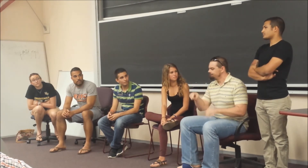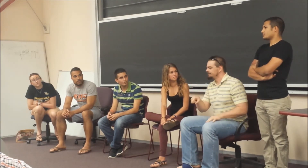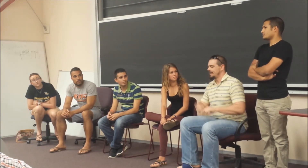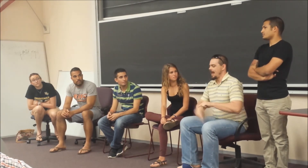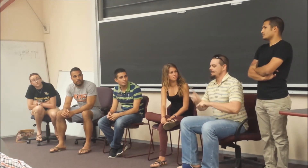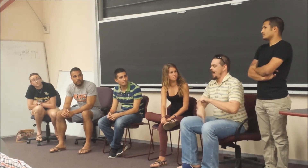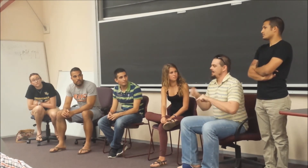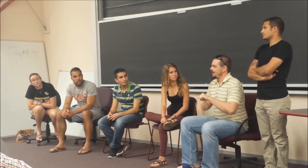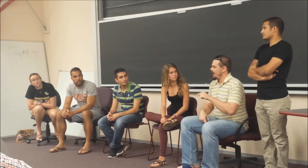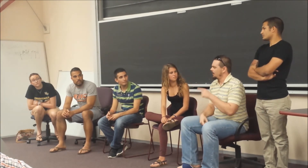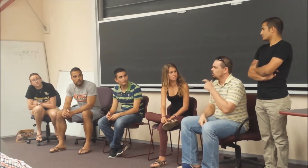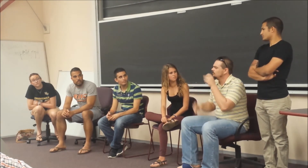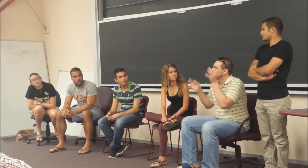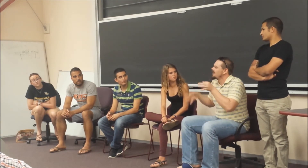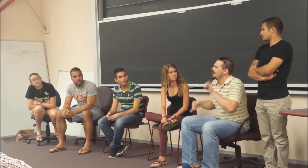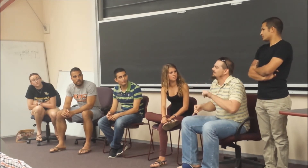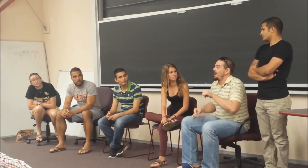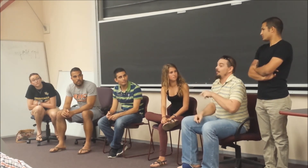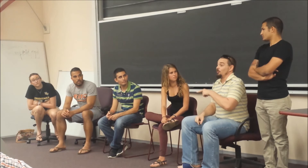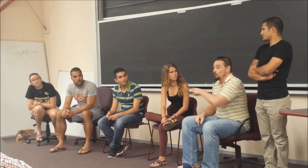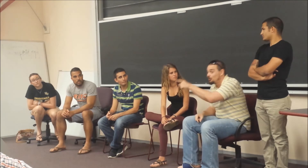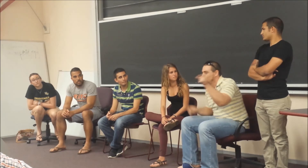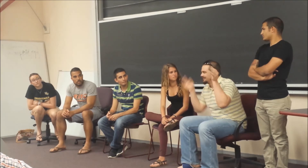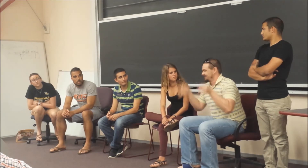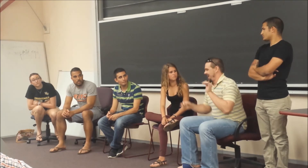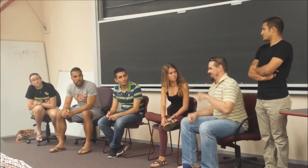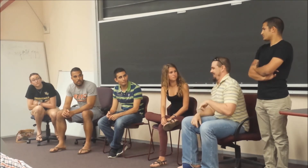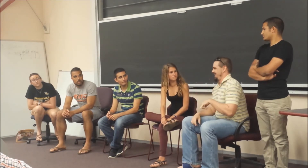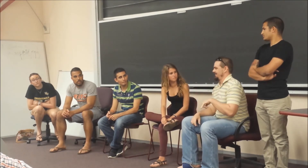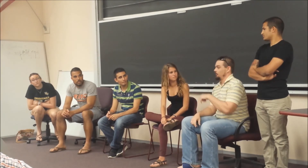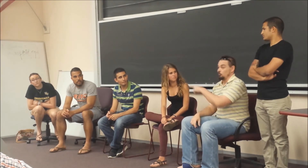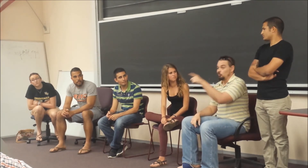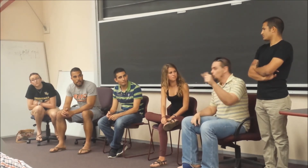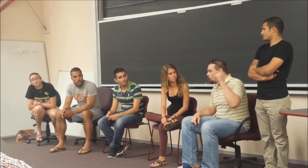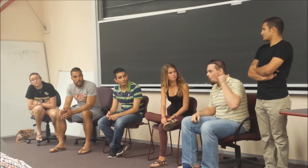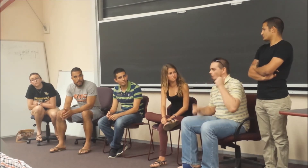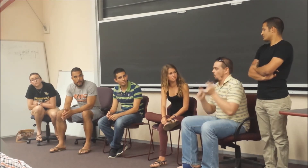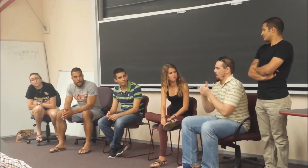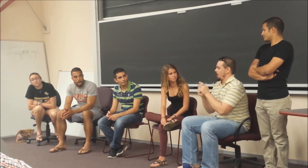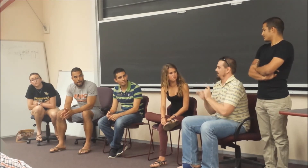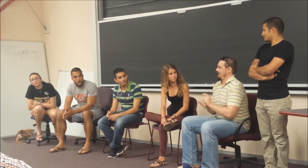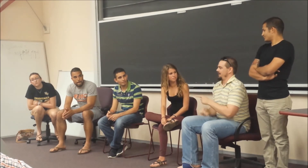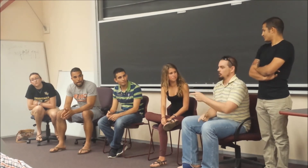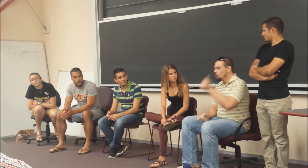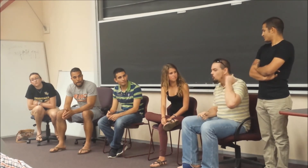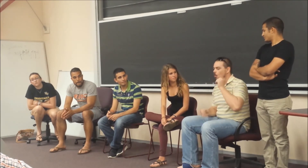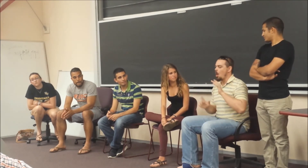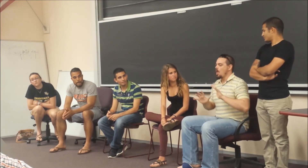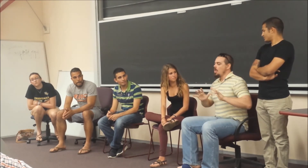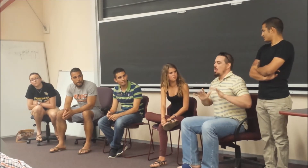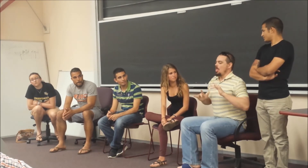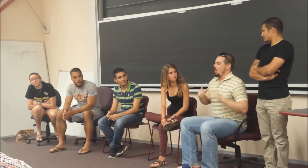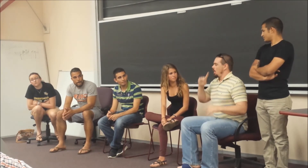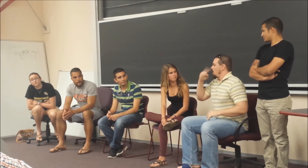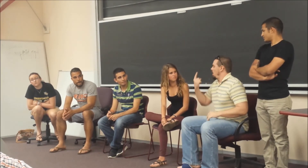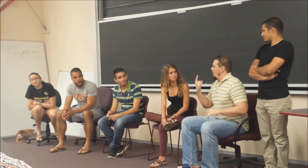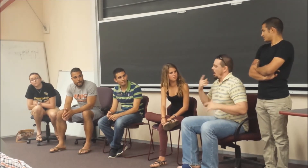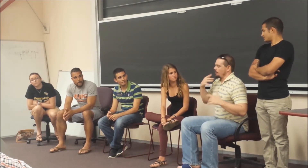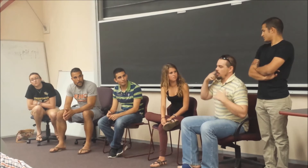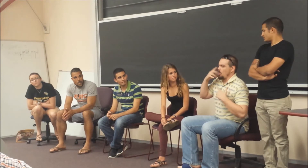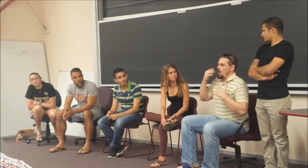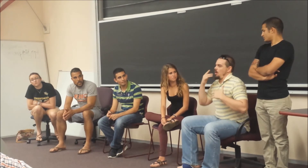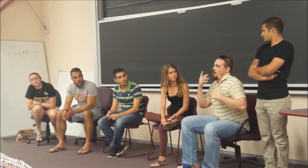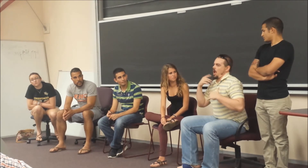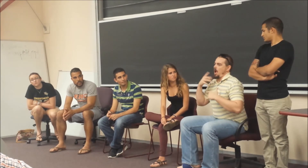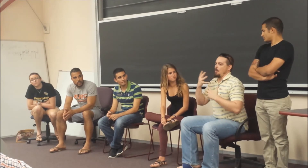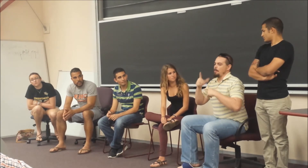So why can't we? That's just the view of limitations, that we can't because we're deaf. And that's just because you guys won't accommodate